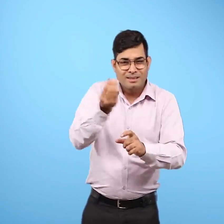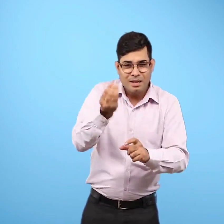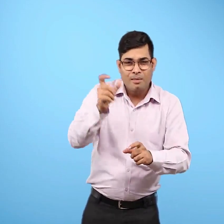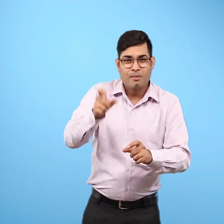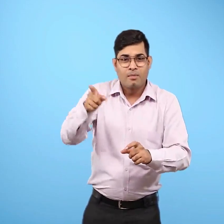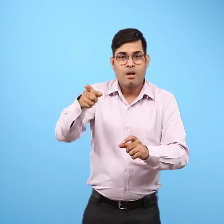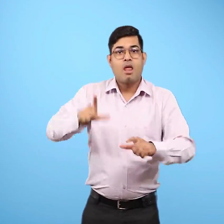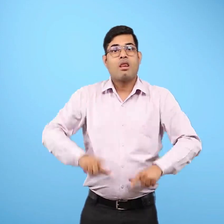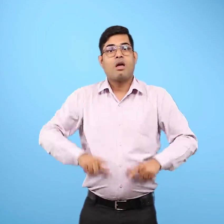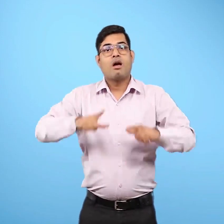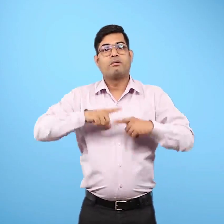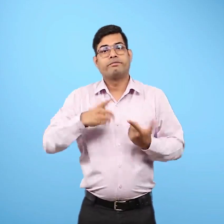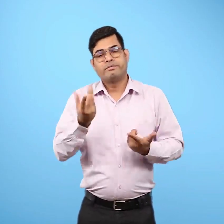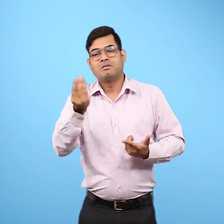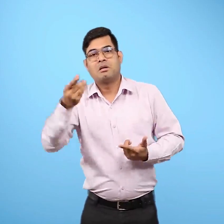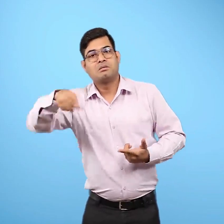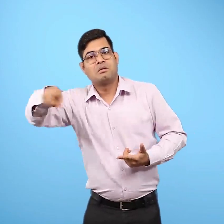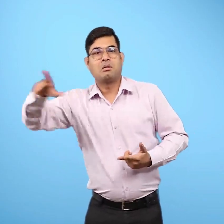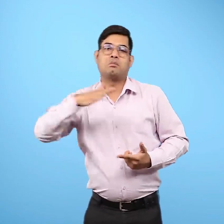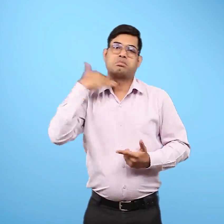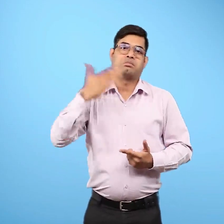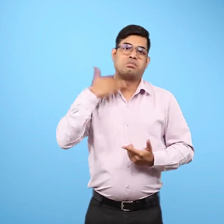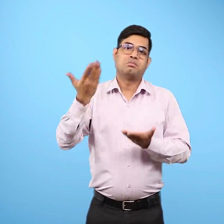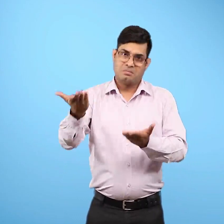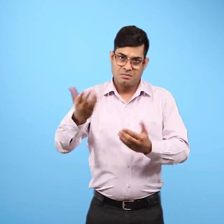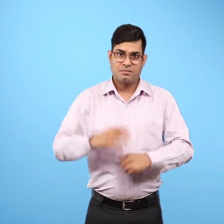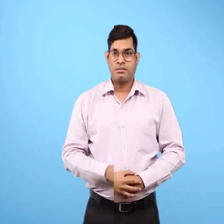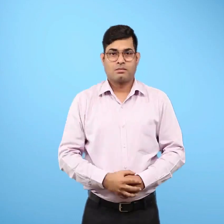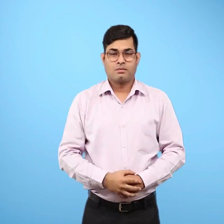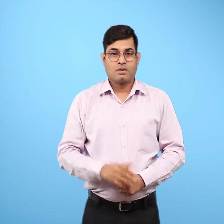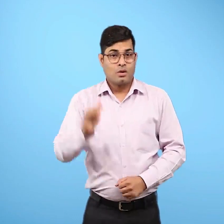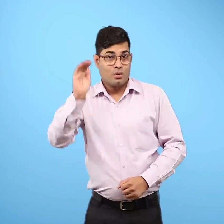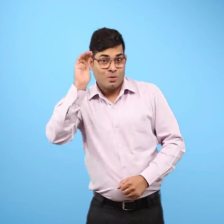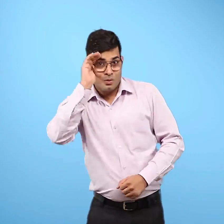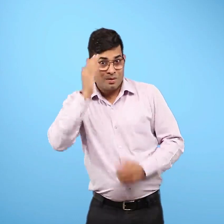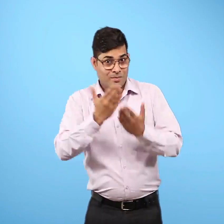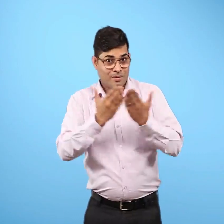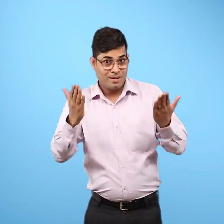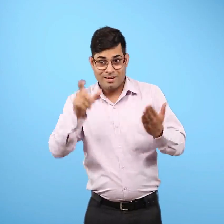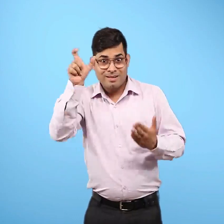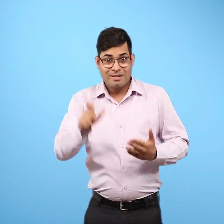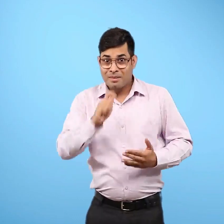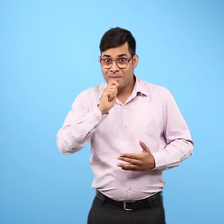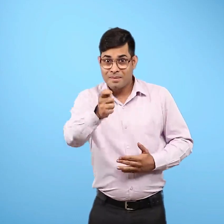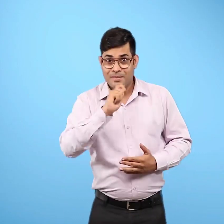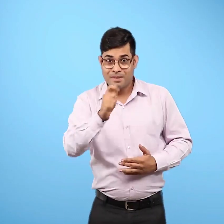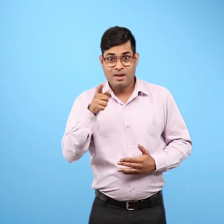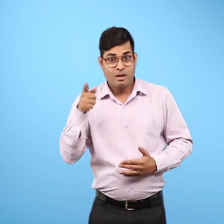Some farmers even ended their own lives. A newspaper reporter went around the